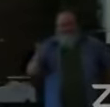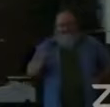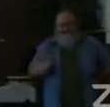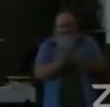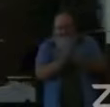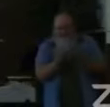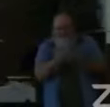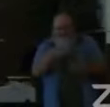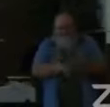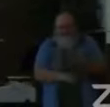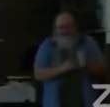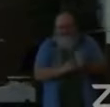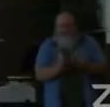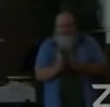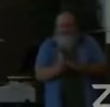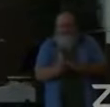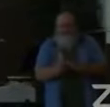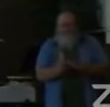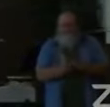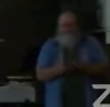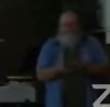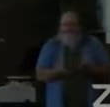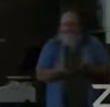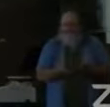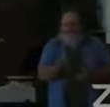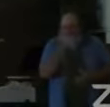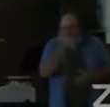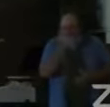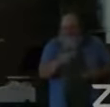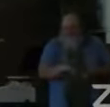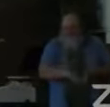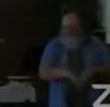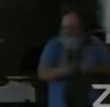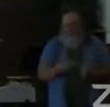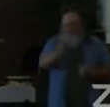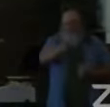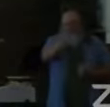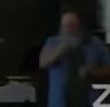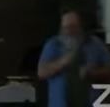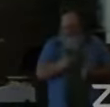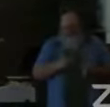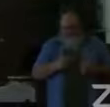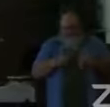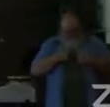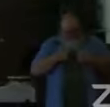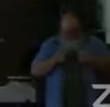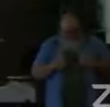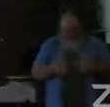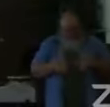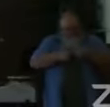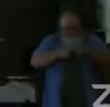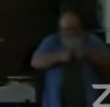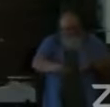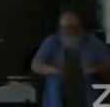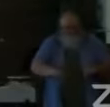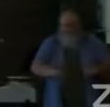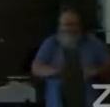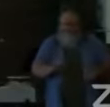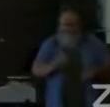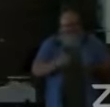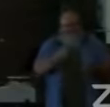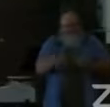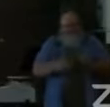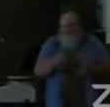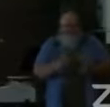Old Testament, and we see over and over again how God's heart was broken because people didn't follow his way, and when they didn't follow his way, they got into